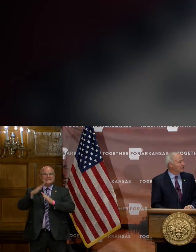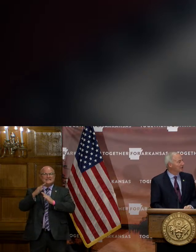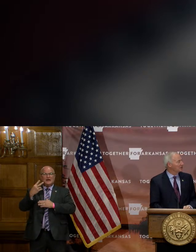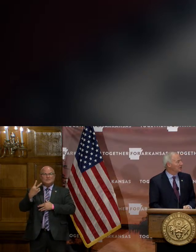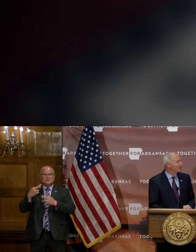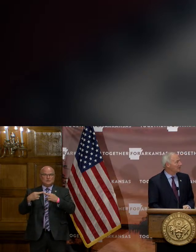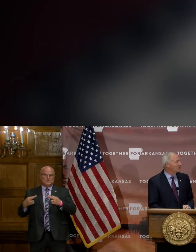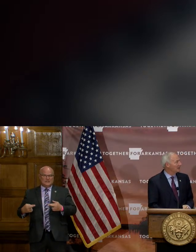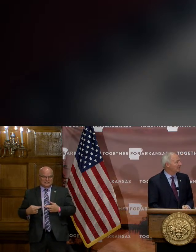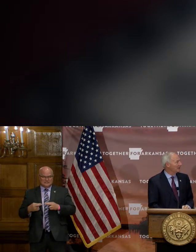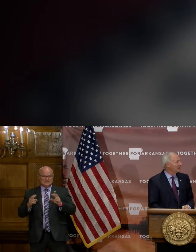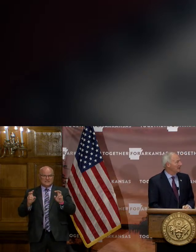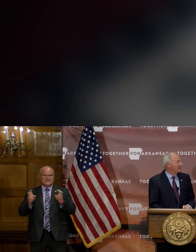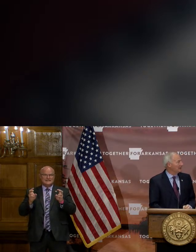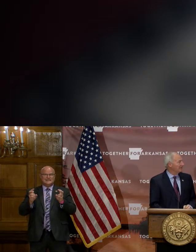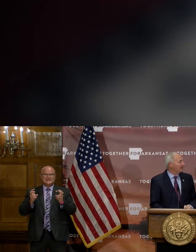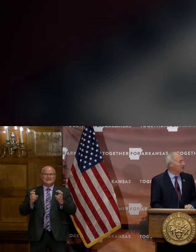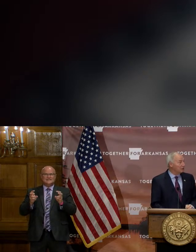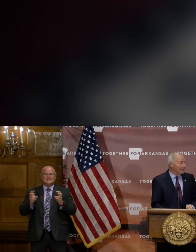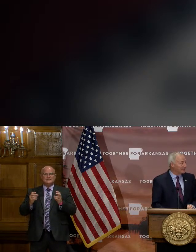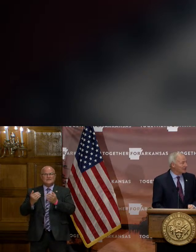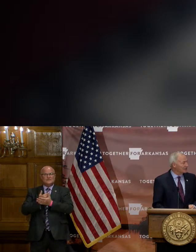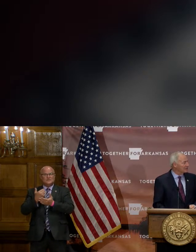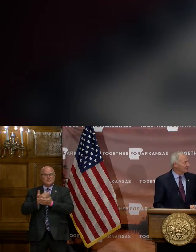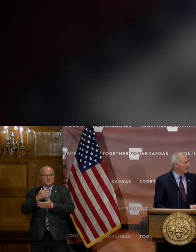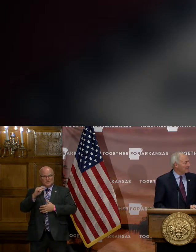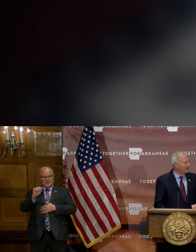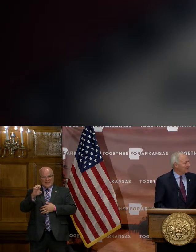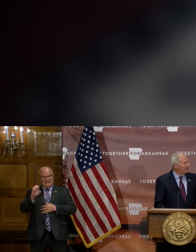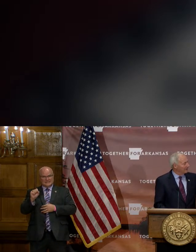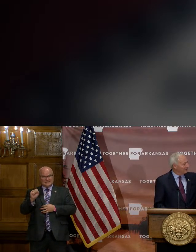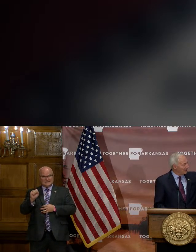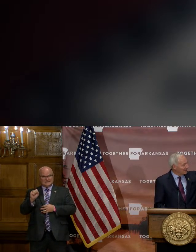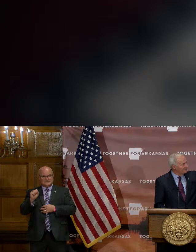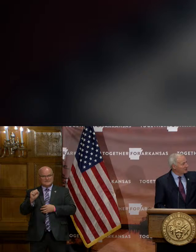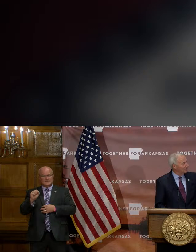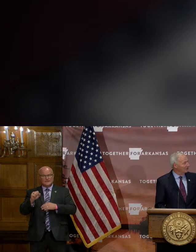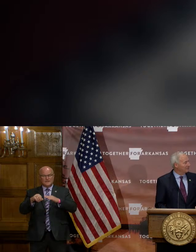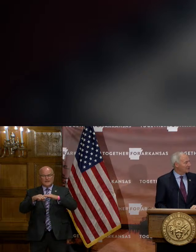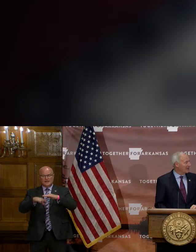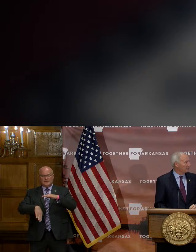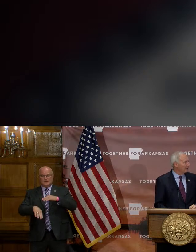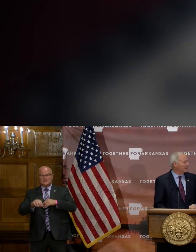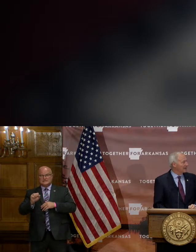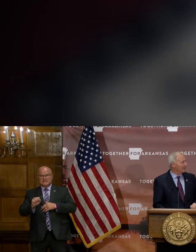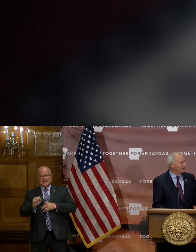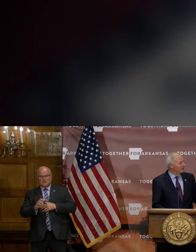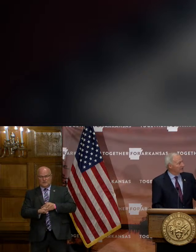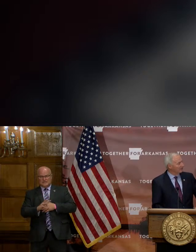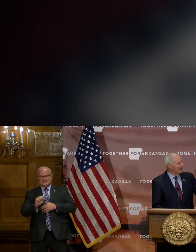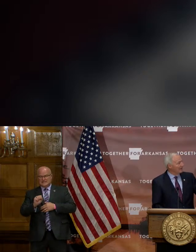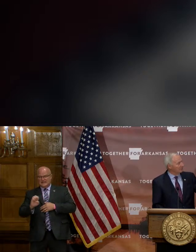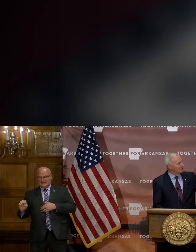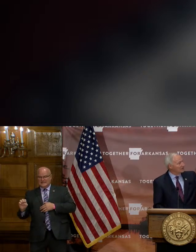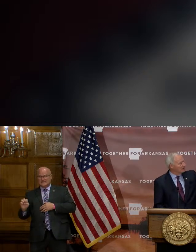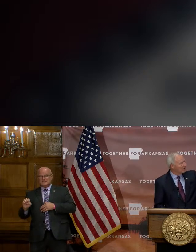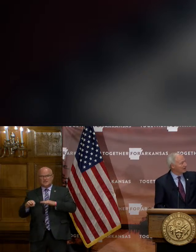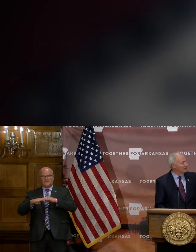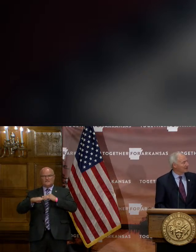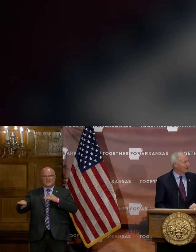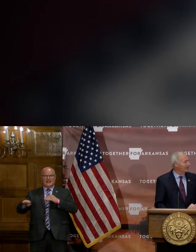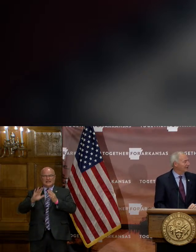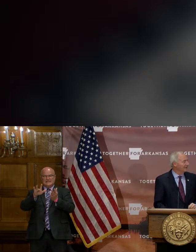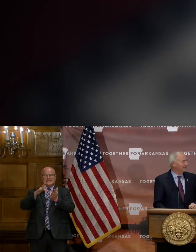two regions in terms of new cases. The bottom two, Southwest, Southeast, are flat, with